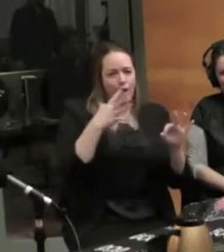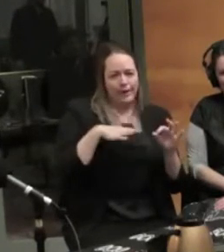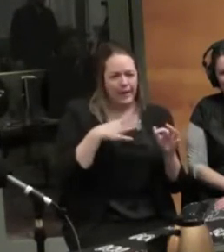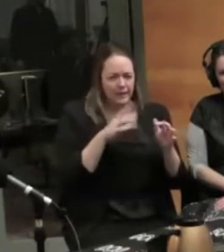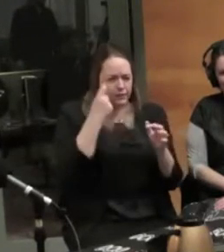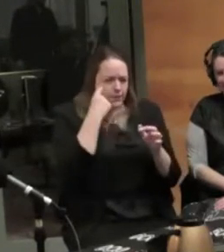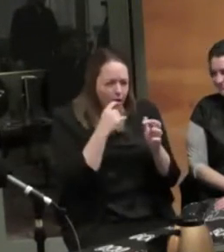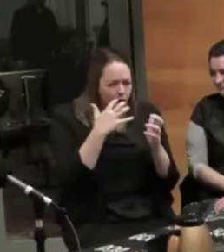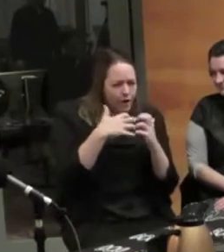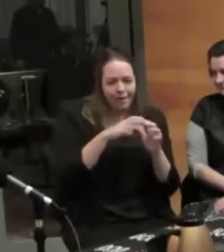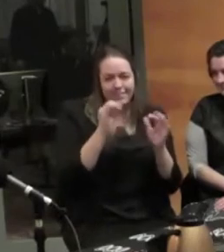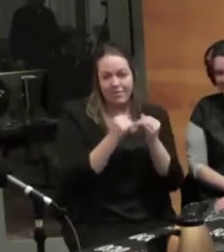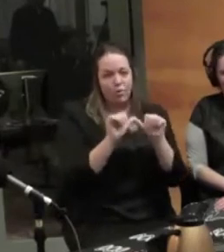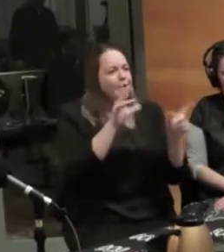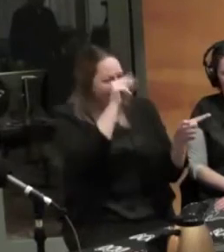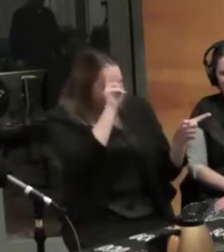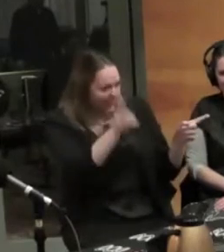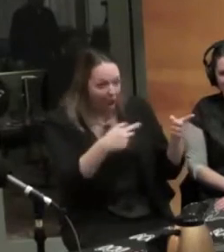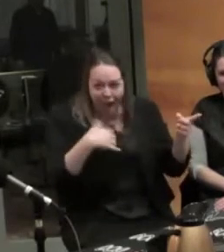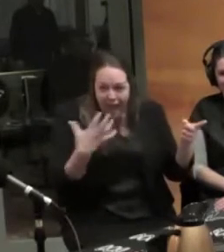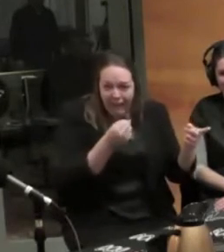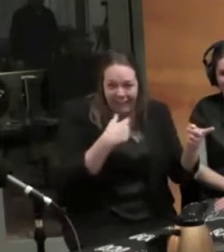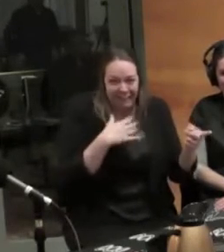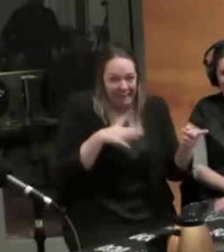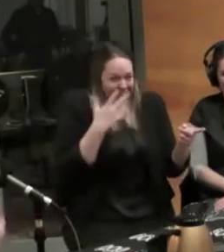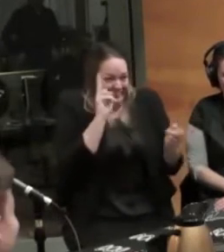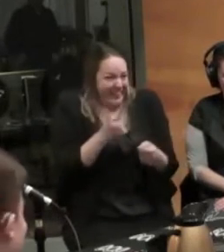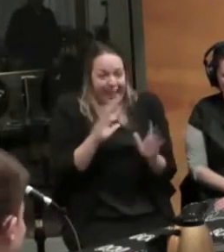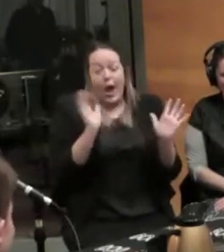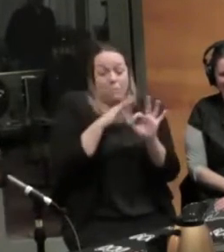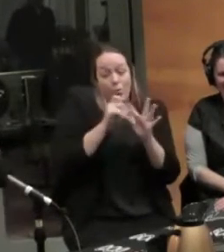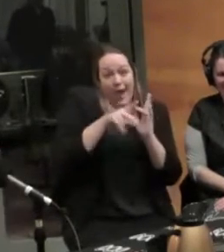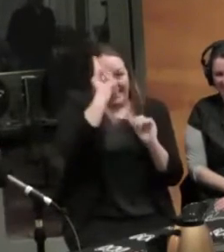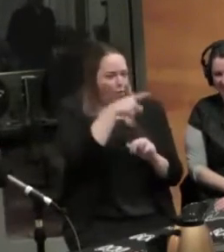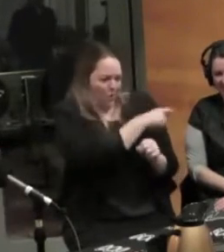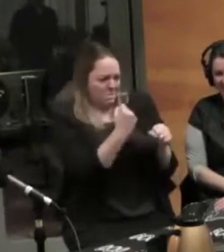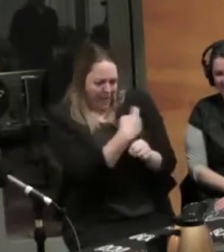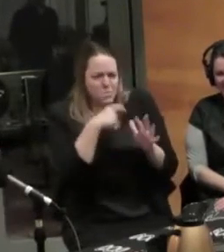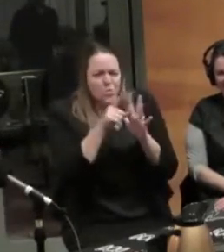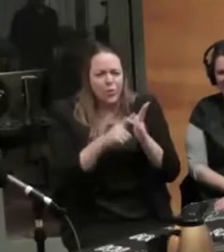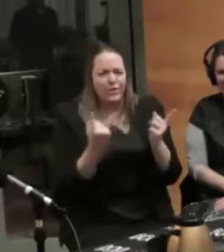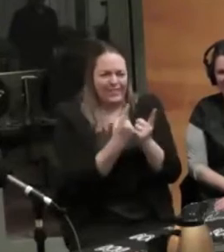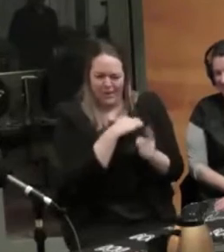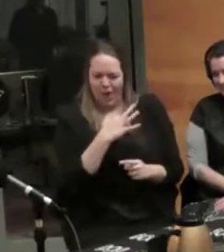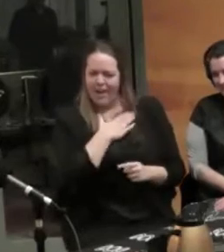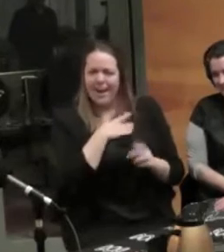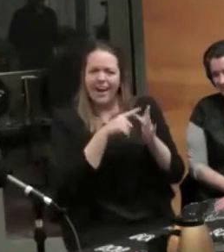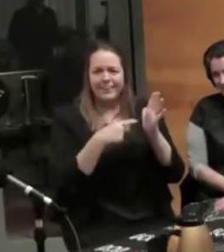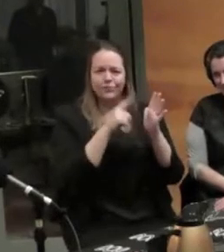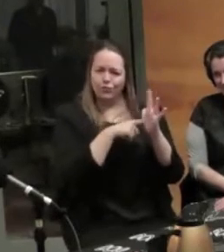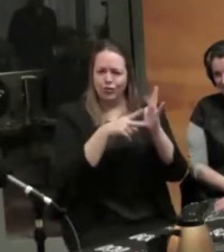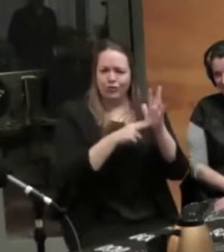any special way. Can you do it again? What was it? Oh, no, I don't do it again. I'm not doing it again. You make me do things. I don't like it, John